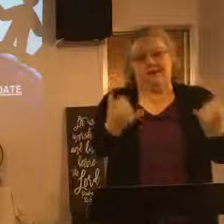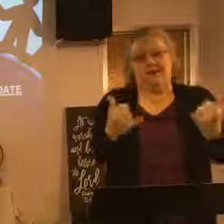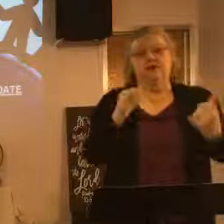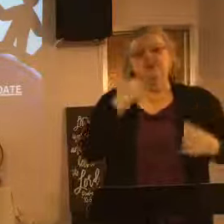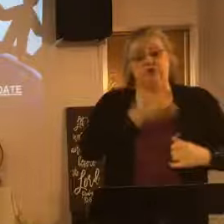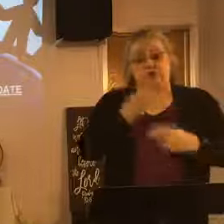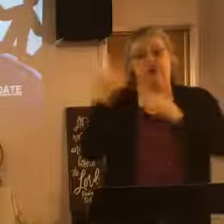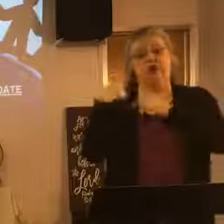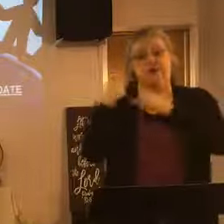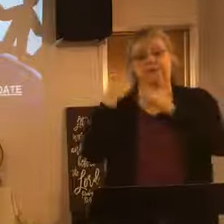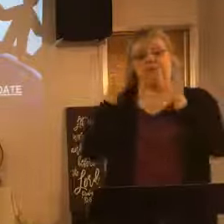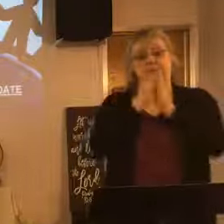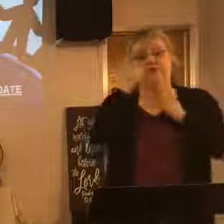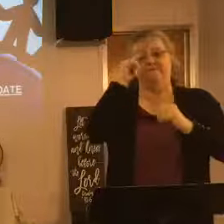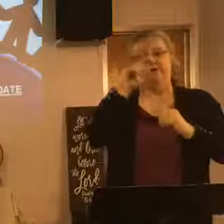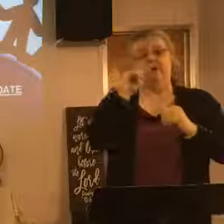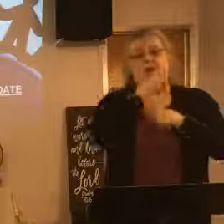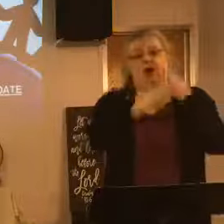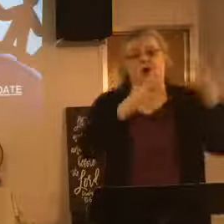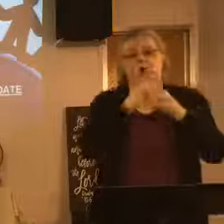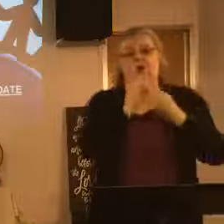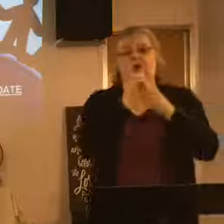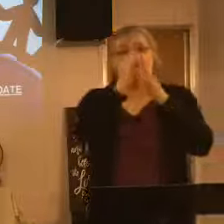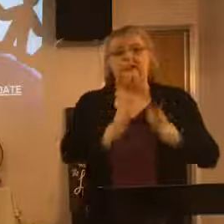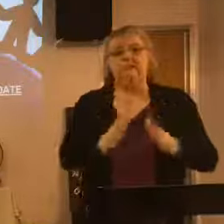are responsible to pray for our world leaders and to pray that